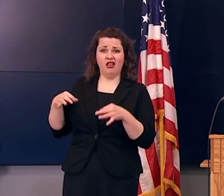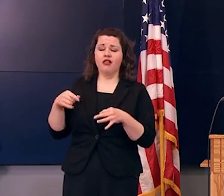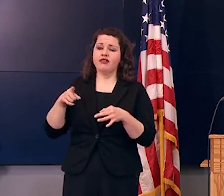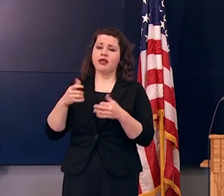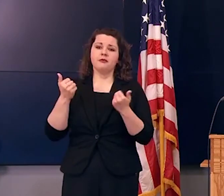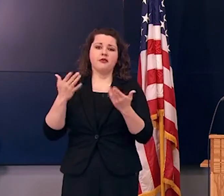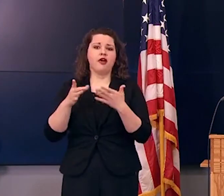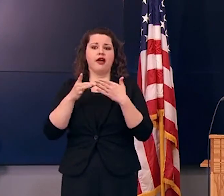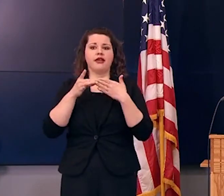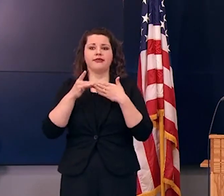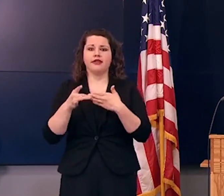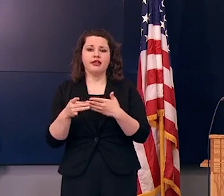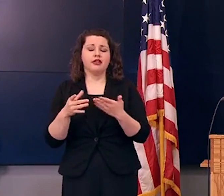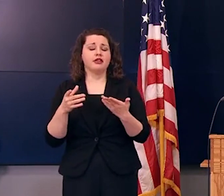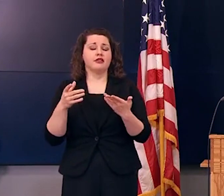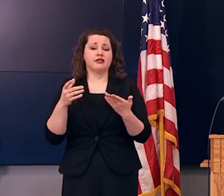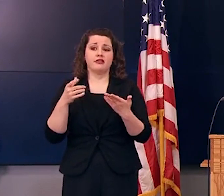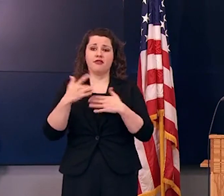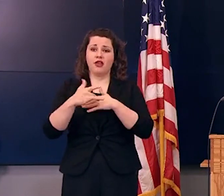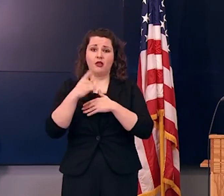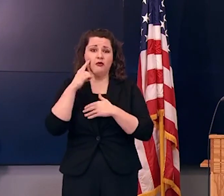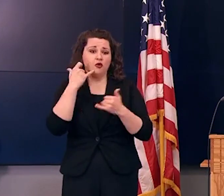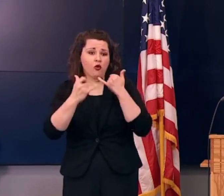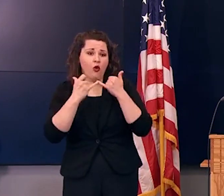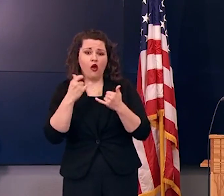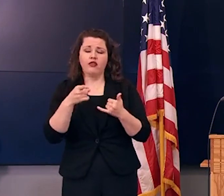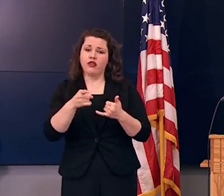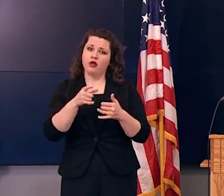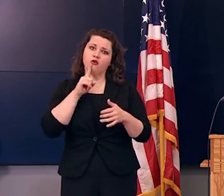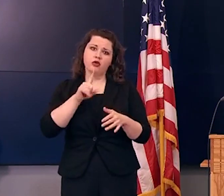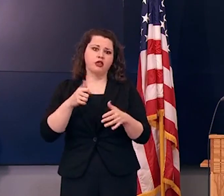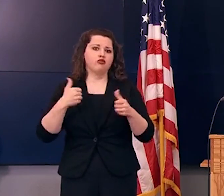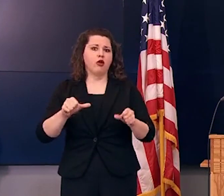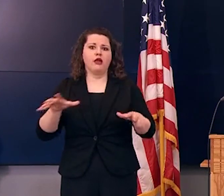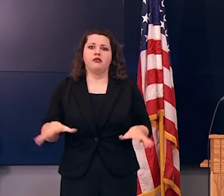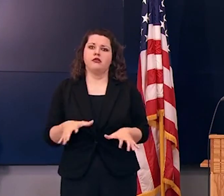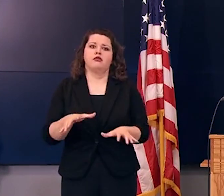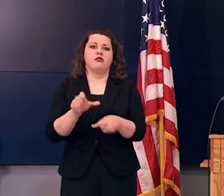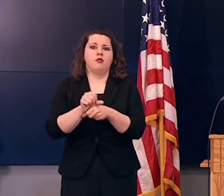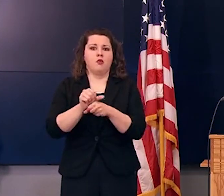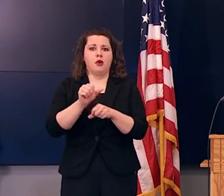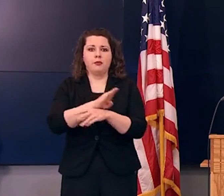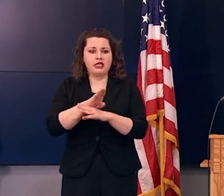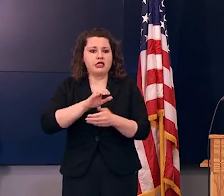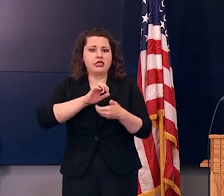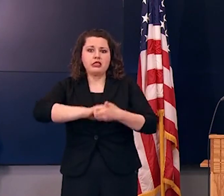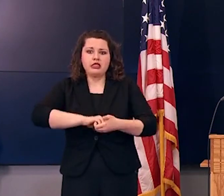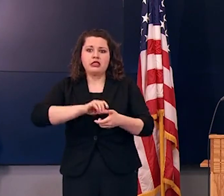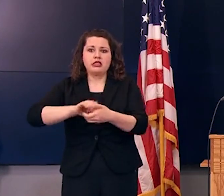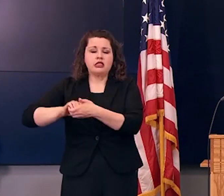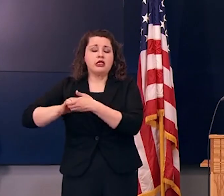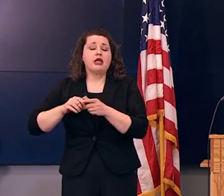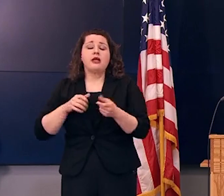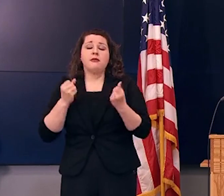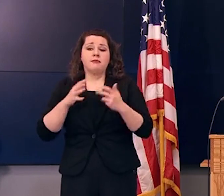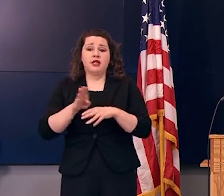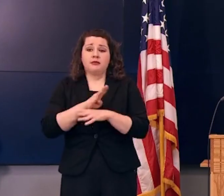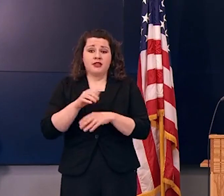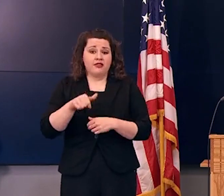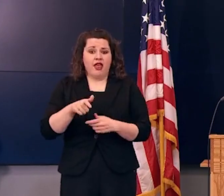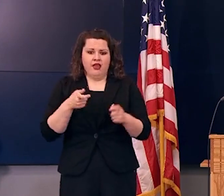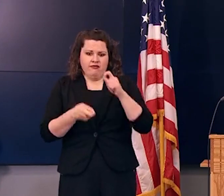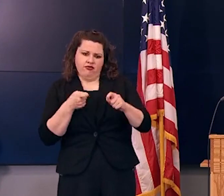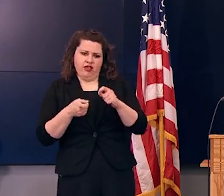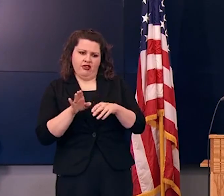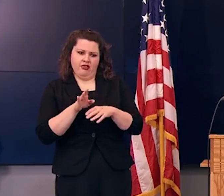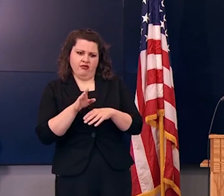provided guidance. They're available for calls. They're being proactive, working with businesses. A lot of the businesses have even done some retrofitting to